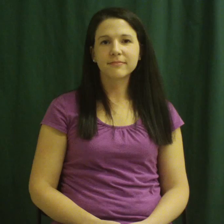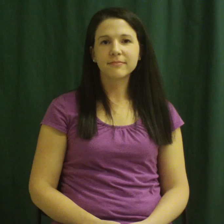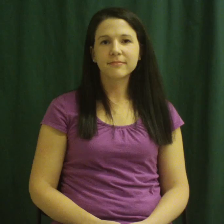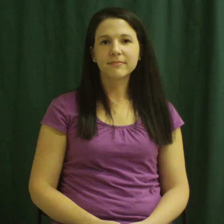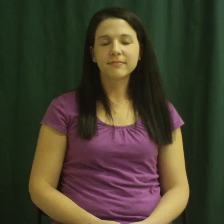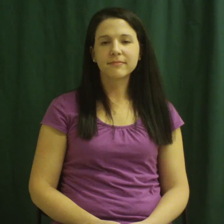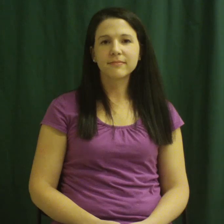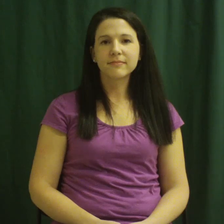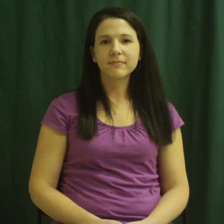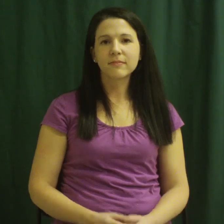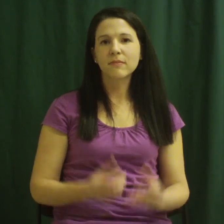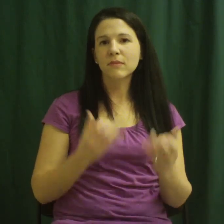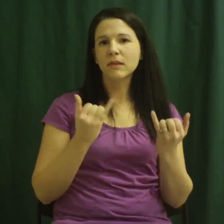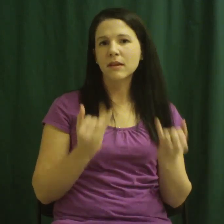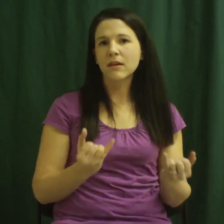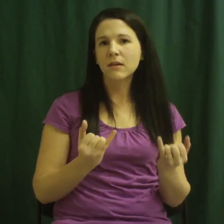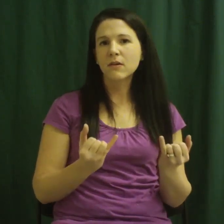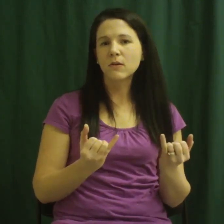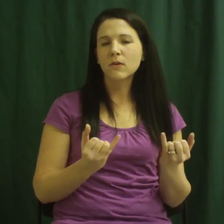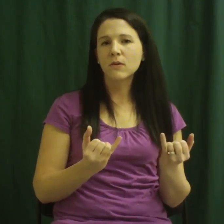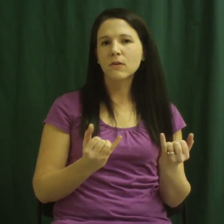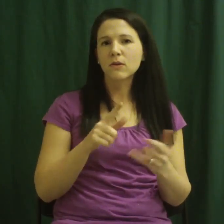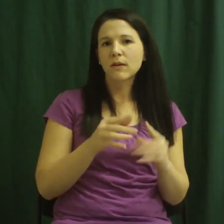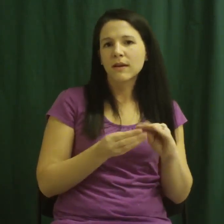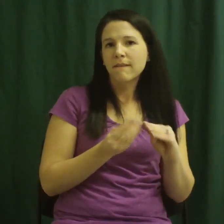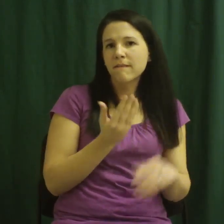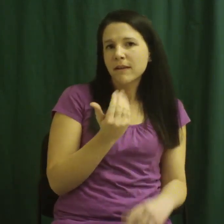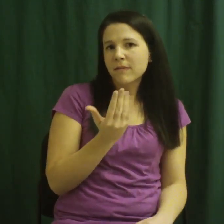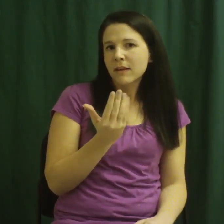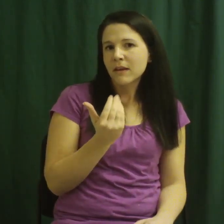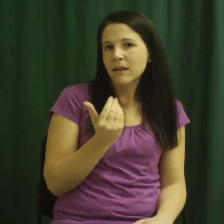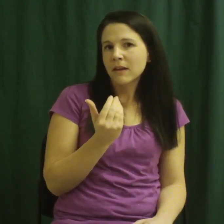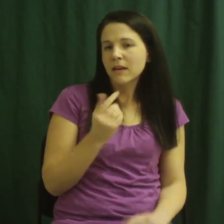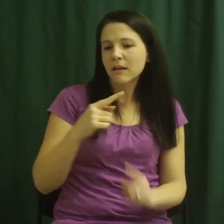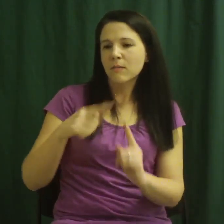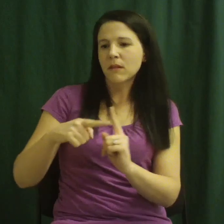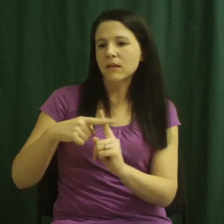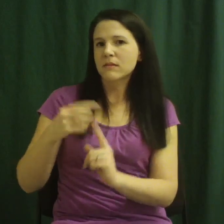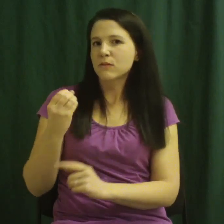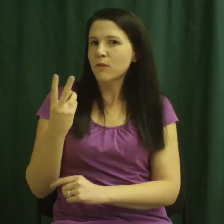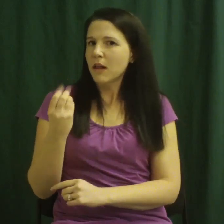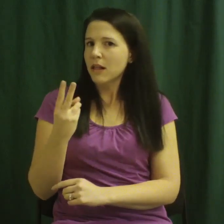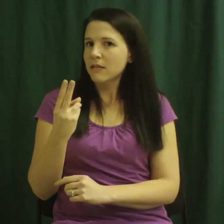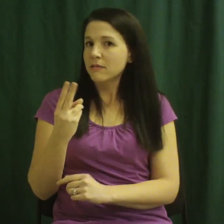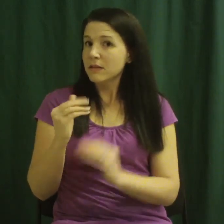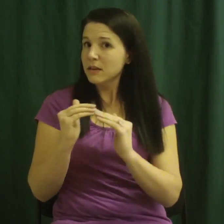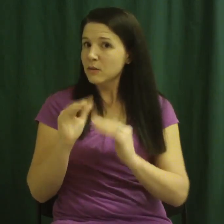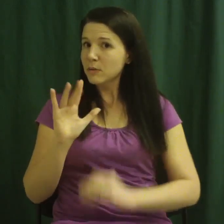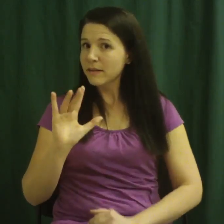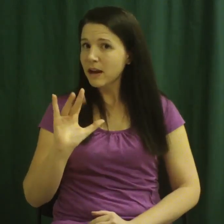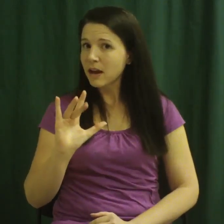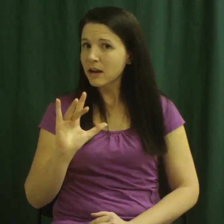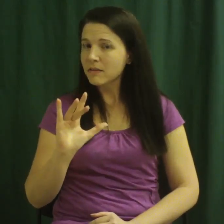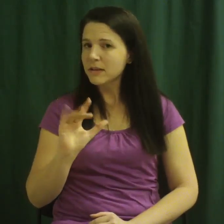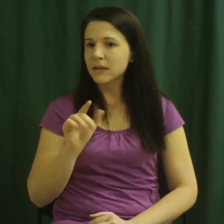Now when you add 15 and 12, you get 25. So we know that can't be right, so don't even do the